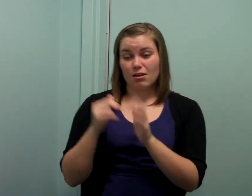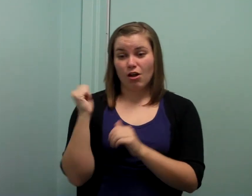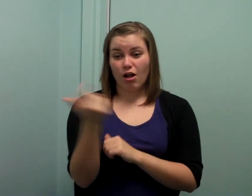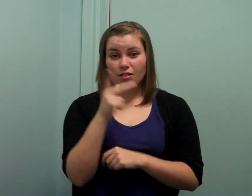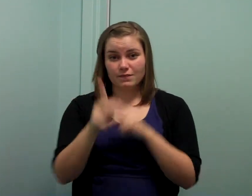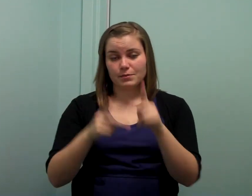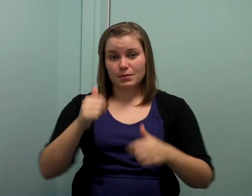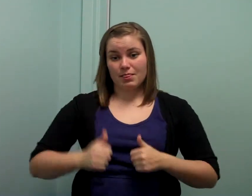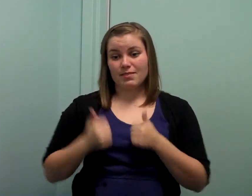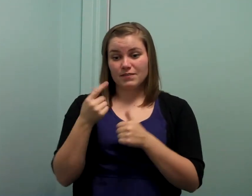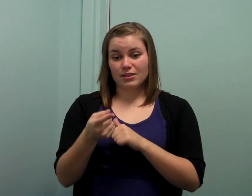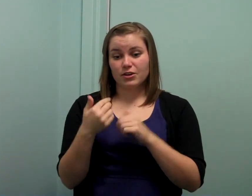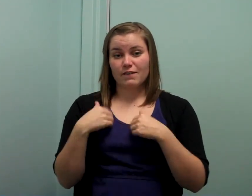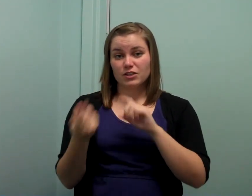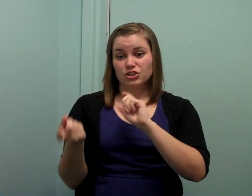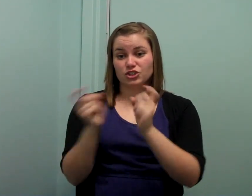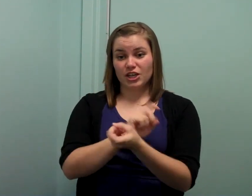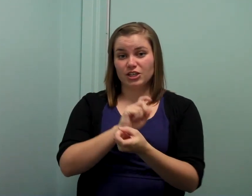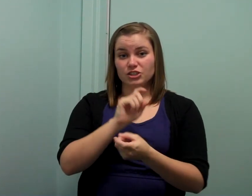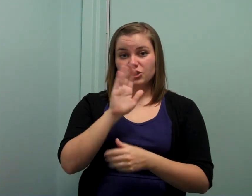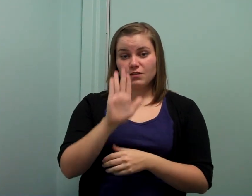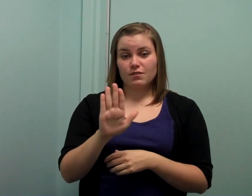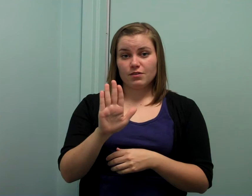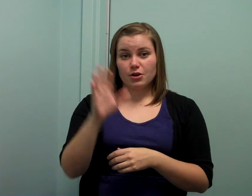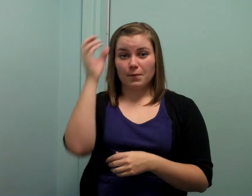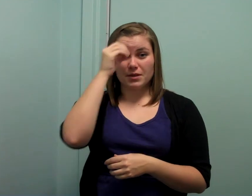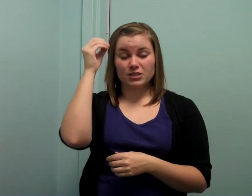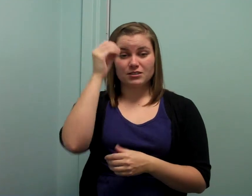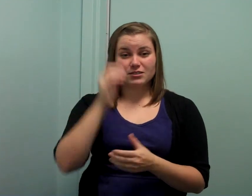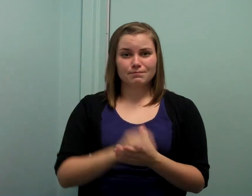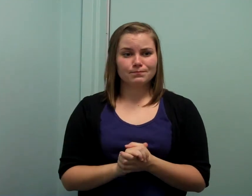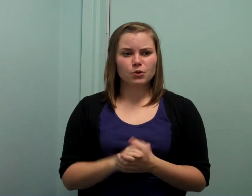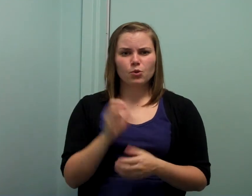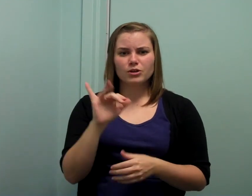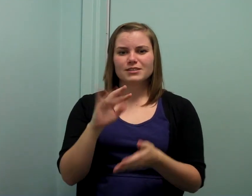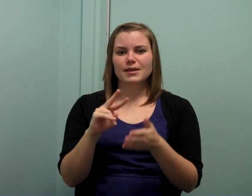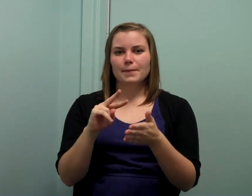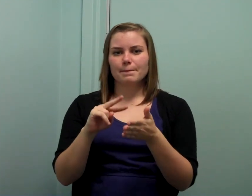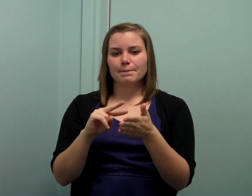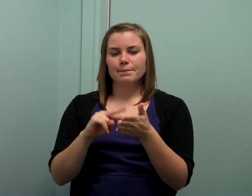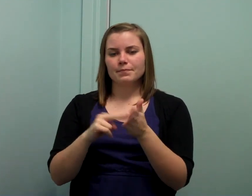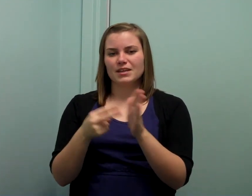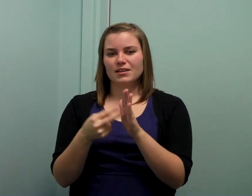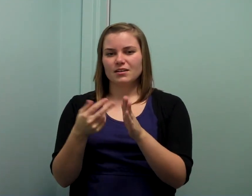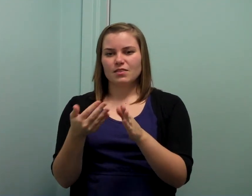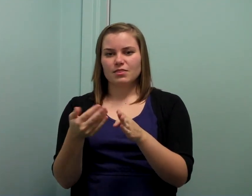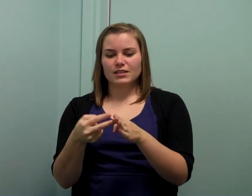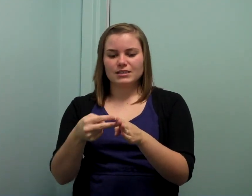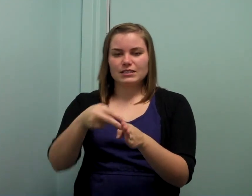shifted allegiance? Or does it mean that they just tipped over the edge enough to move into